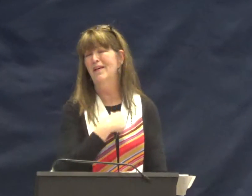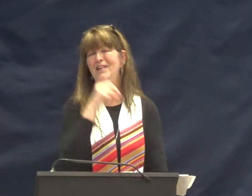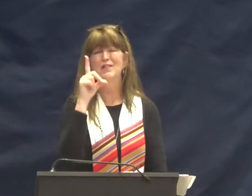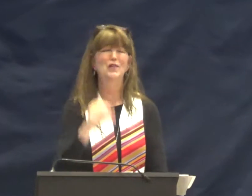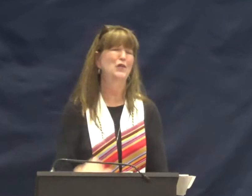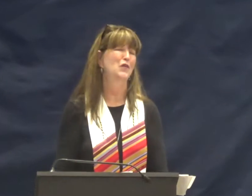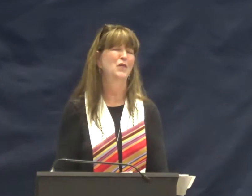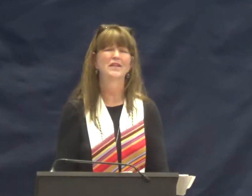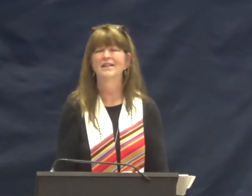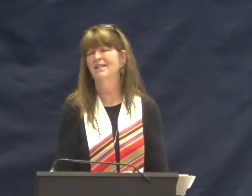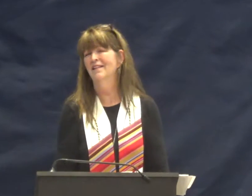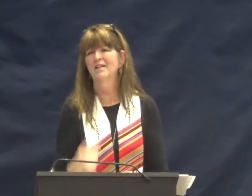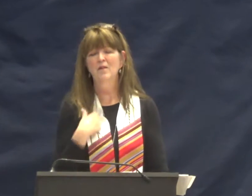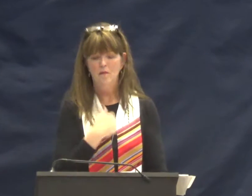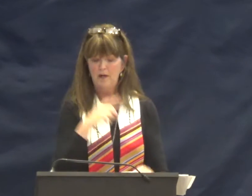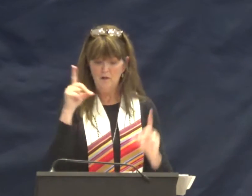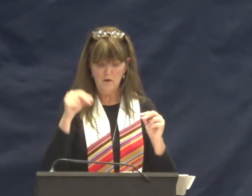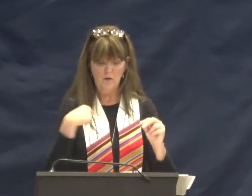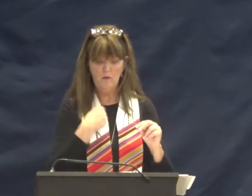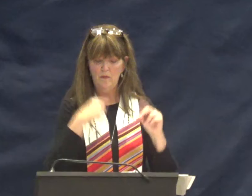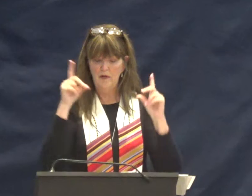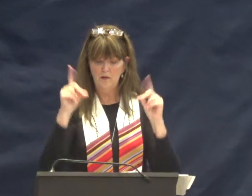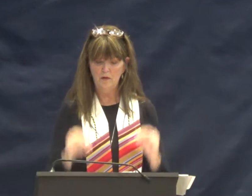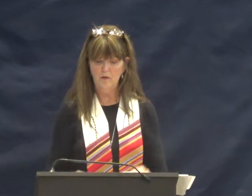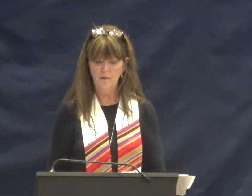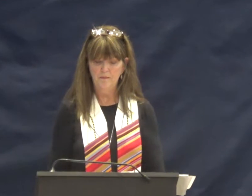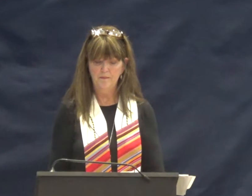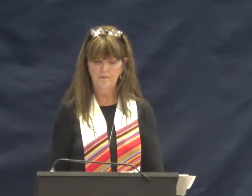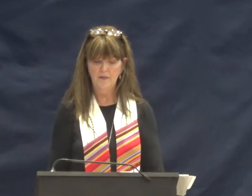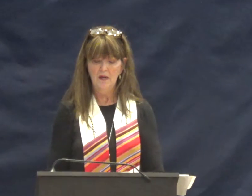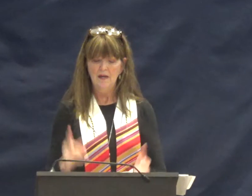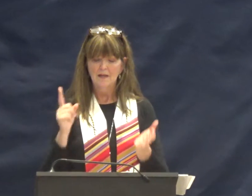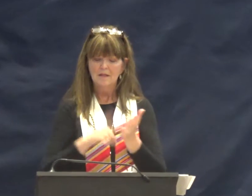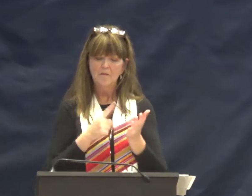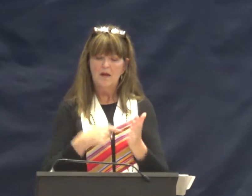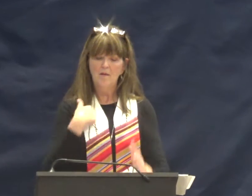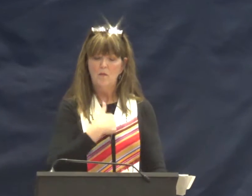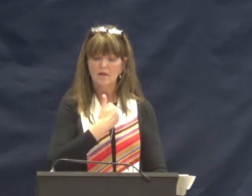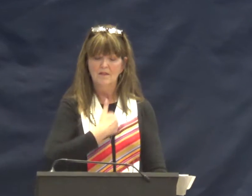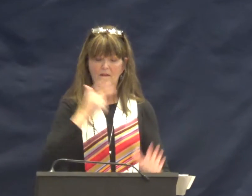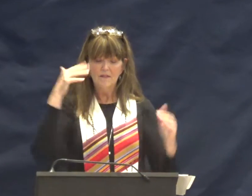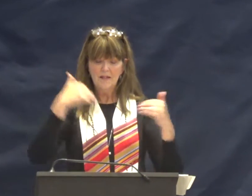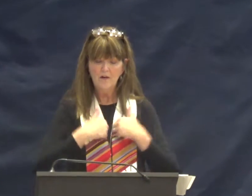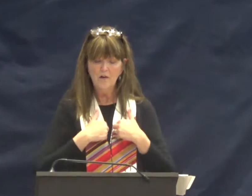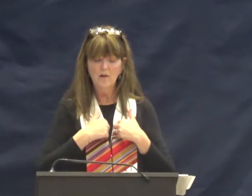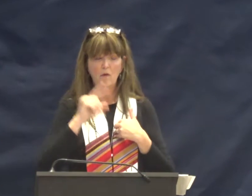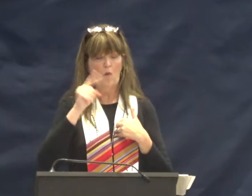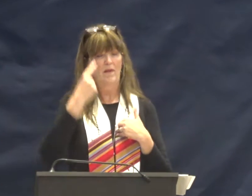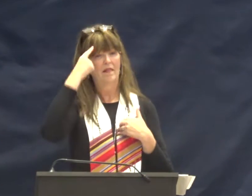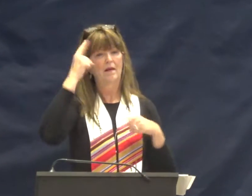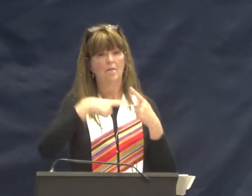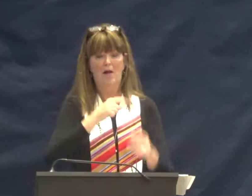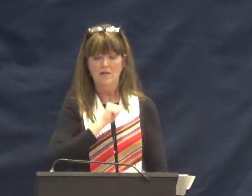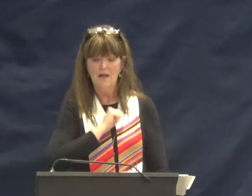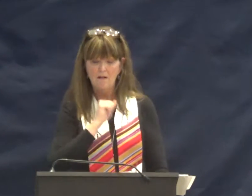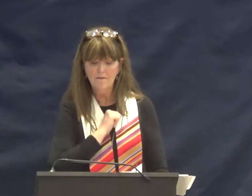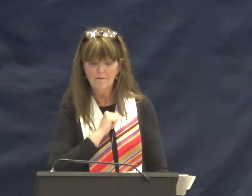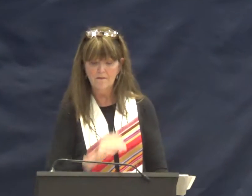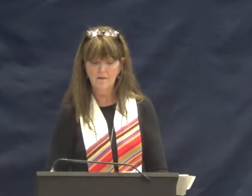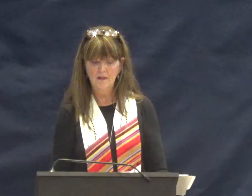applying a stereotype to a group of people. I know I've done it. We all do it. Sometimes we are self-centered. Sometimes